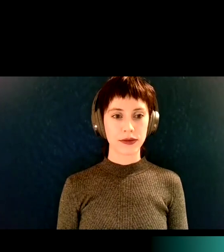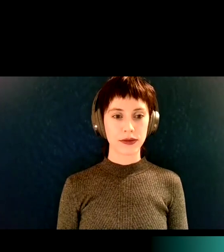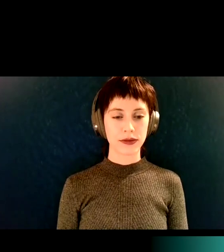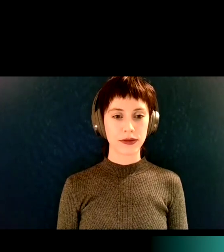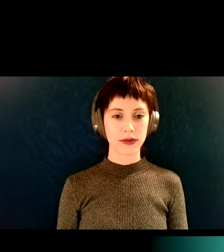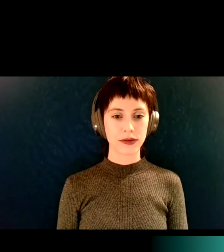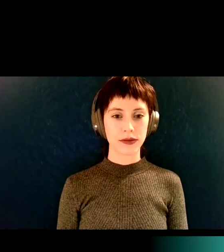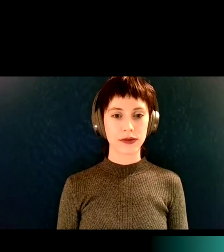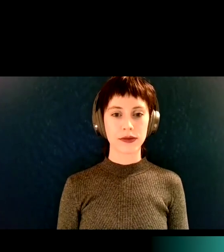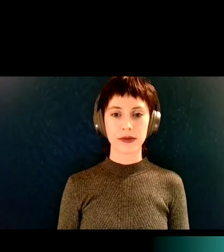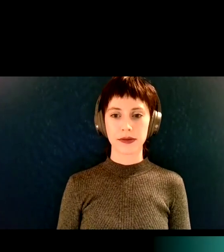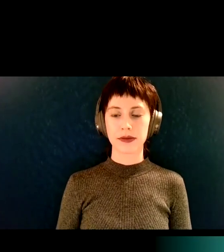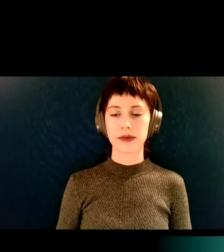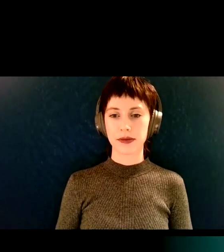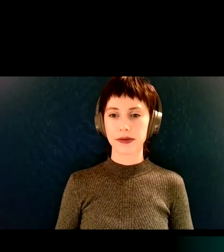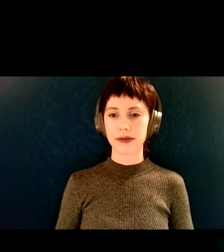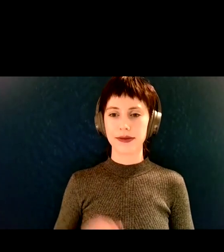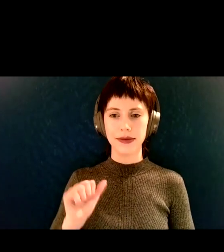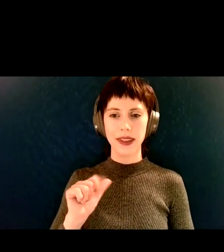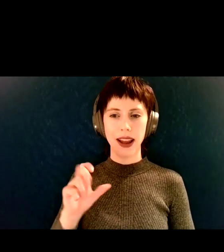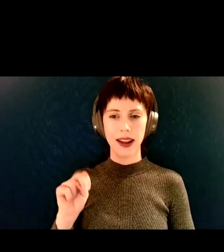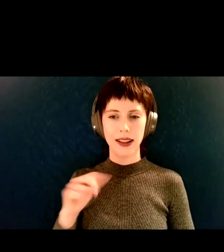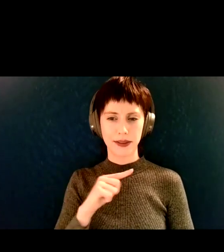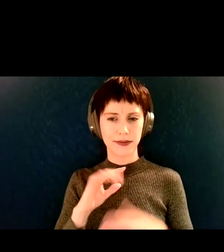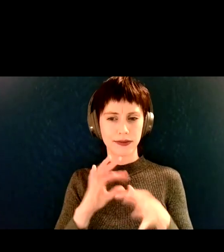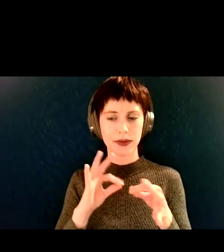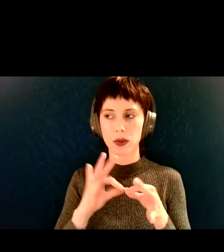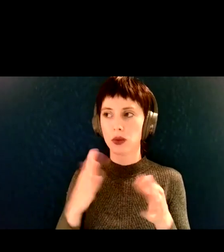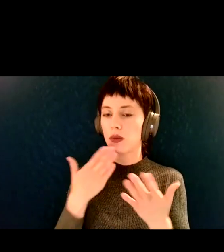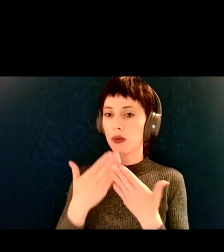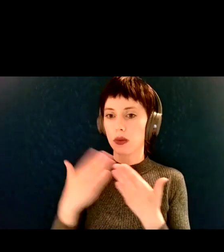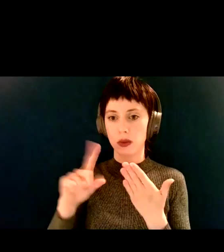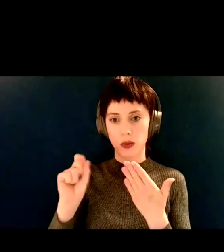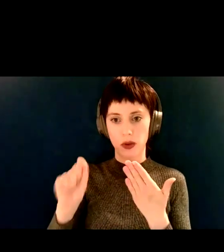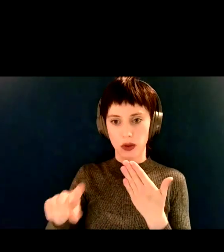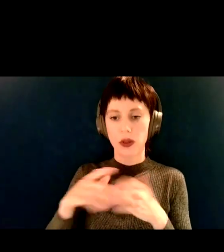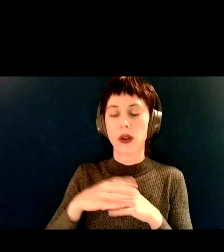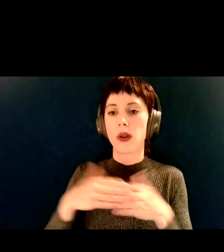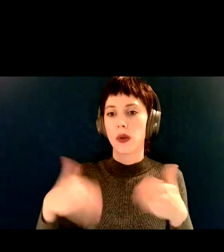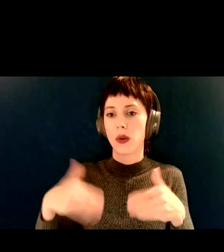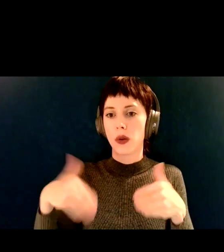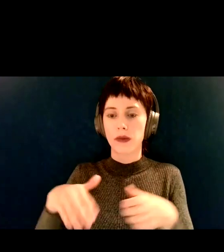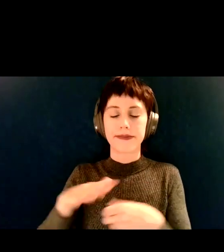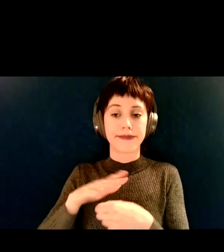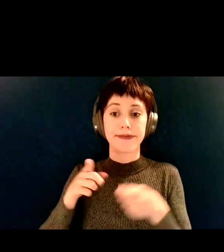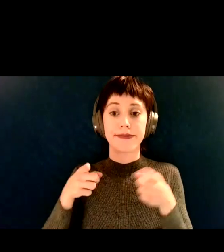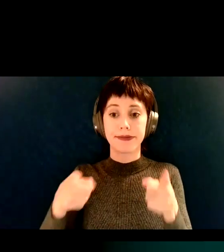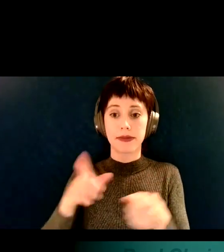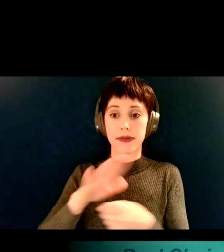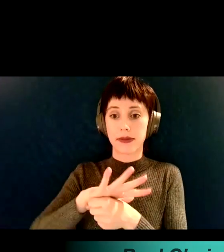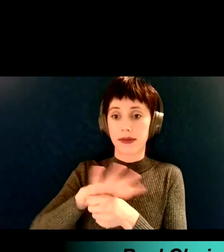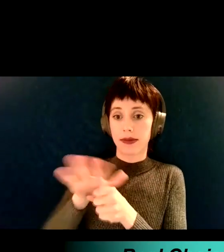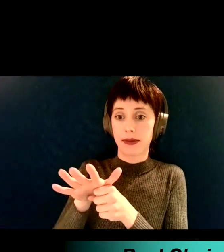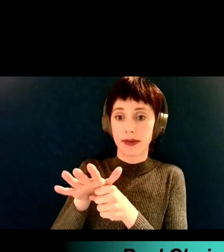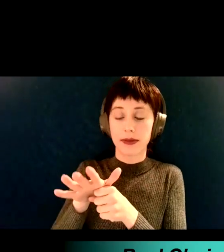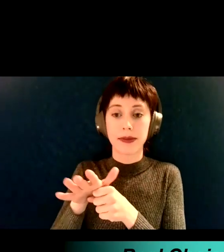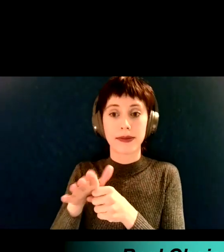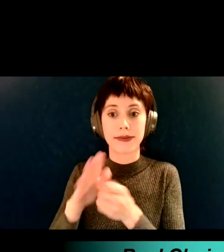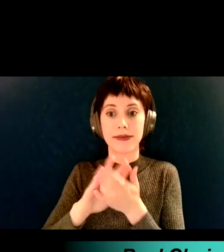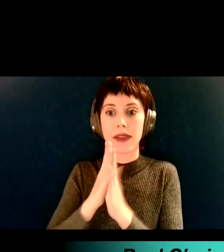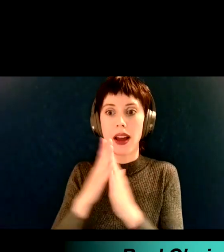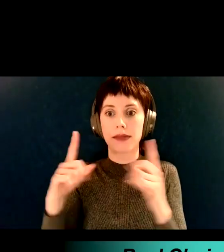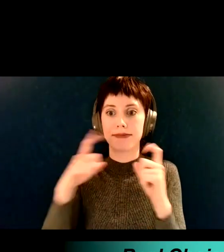Yeah, Alan, so that's a really good question. And the pandemic has added another layer. And it's that everyone is